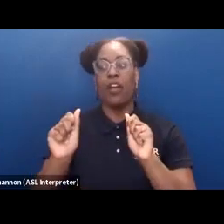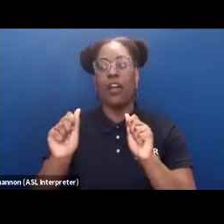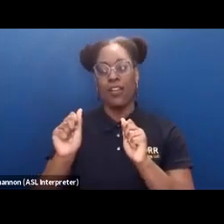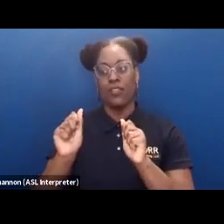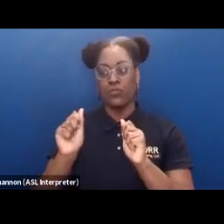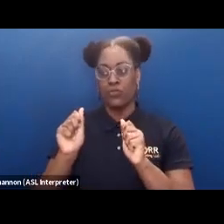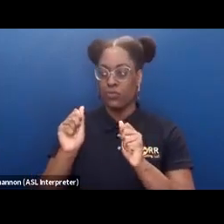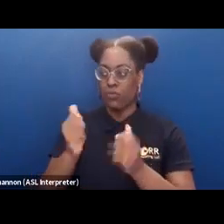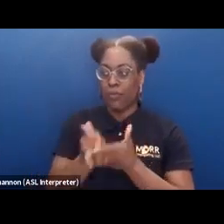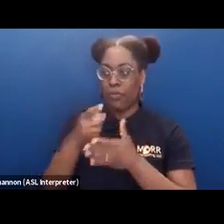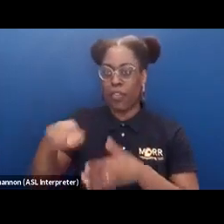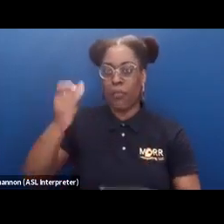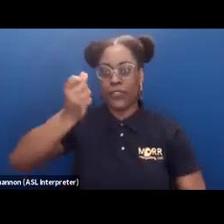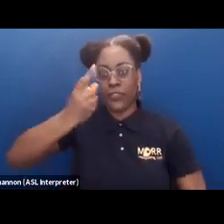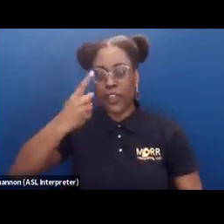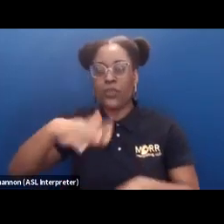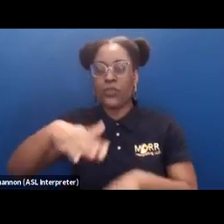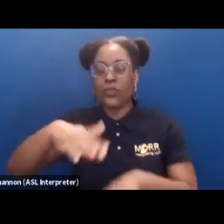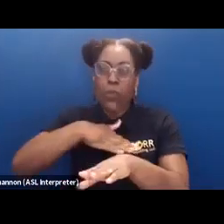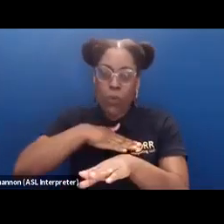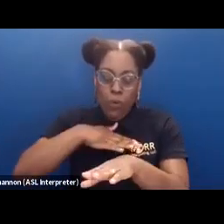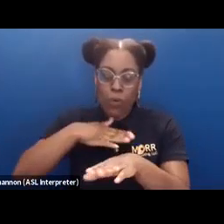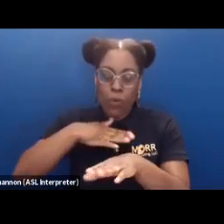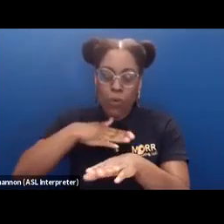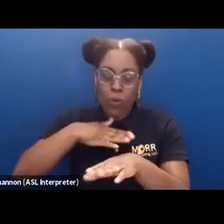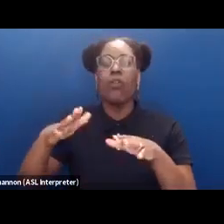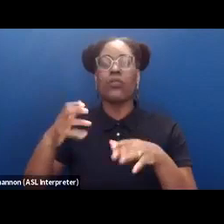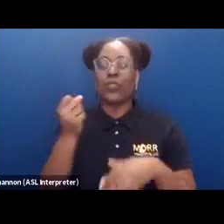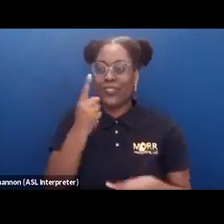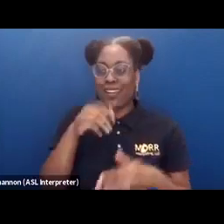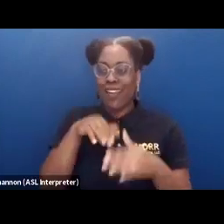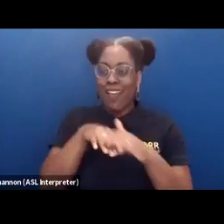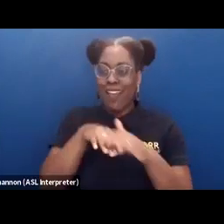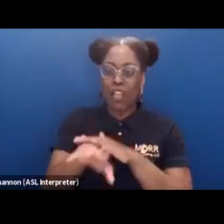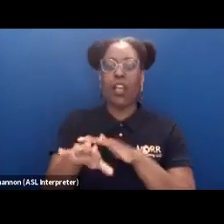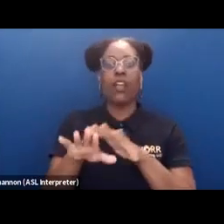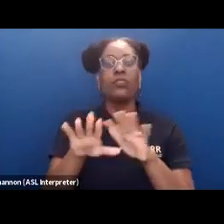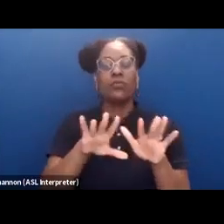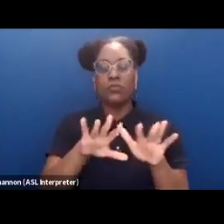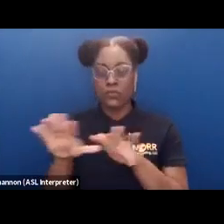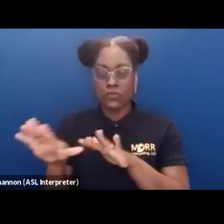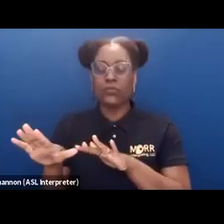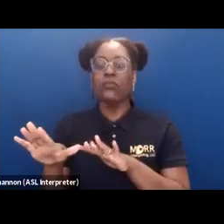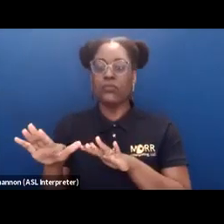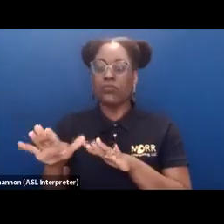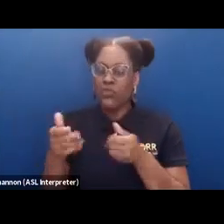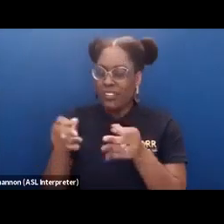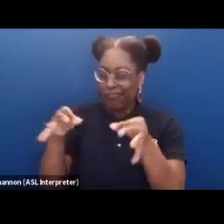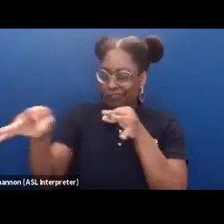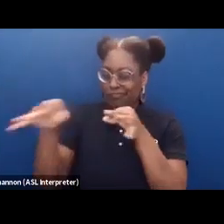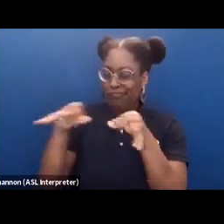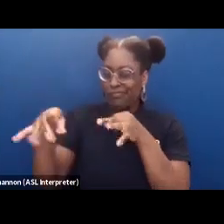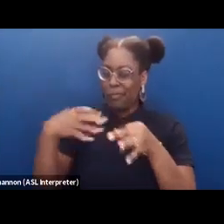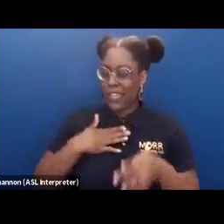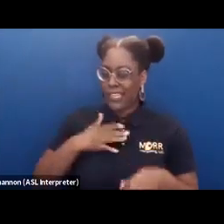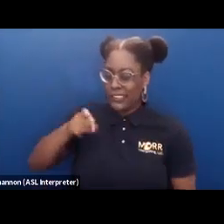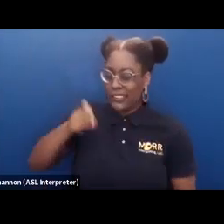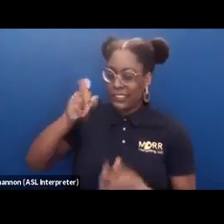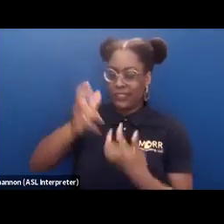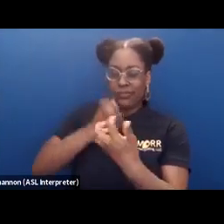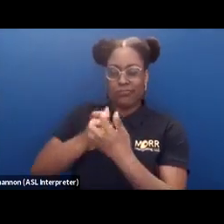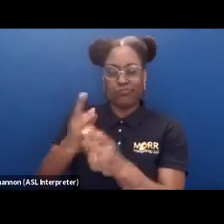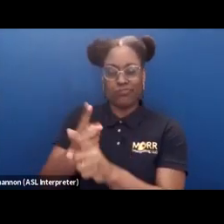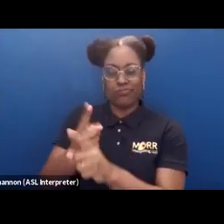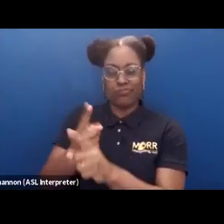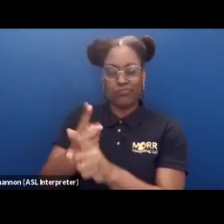etc. What are some ways that you might suggest I could encourage them to ground work more structurally and intentionally in